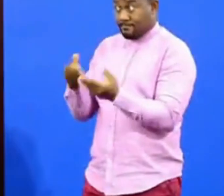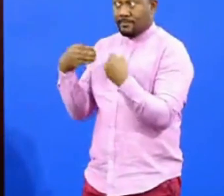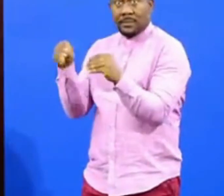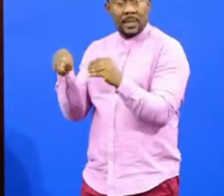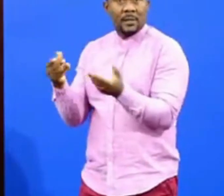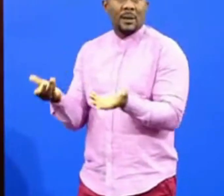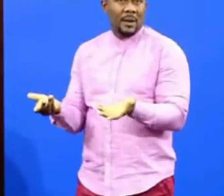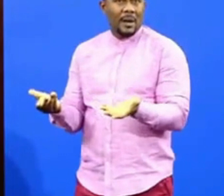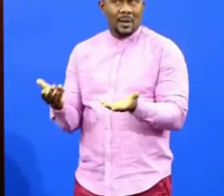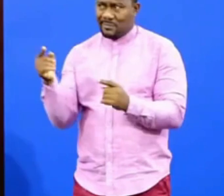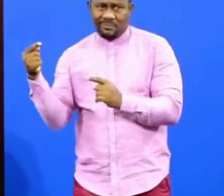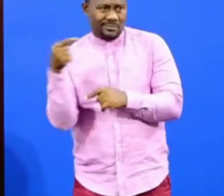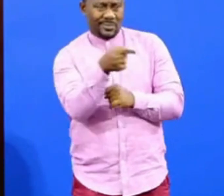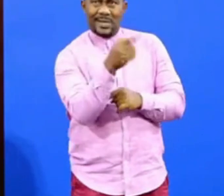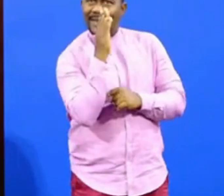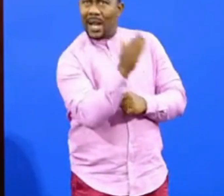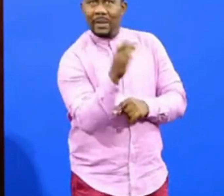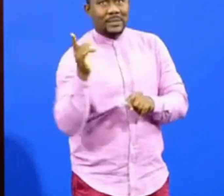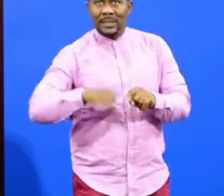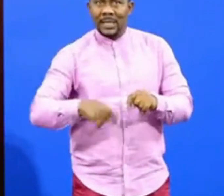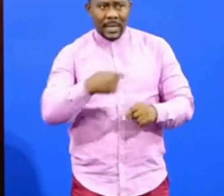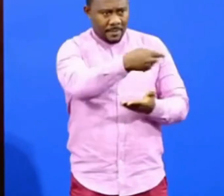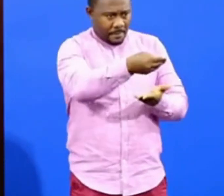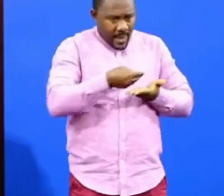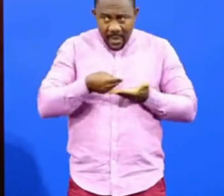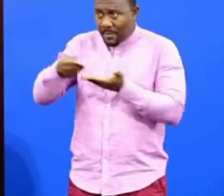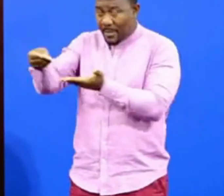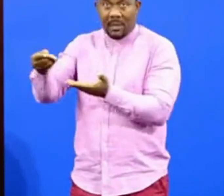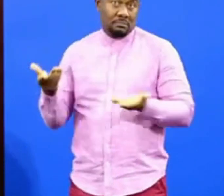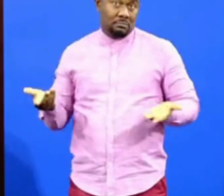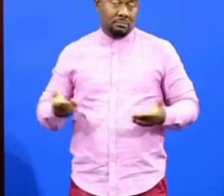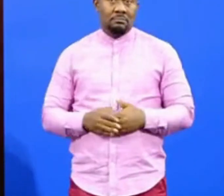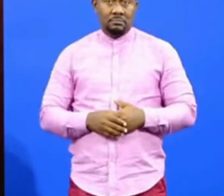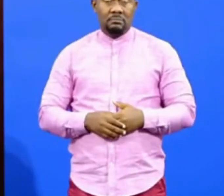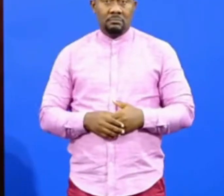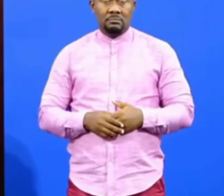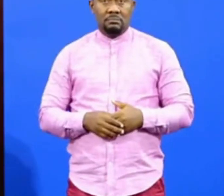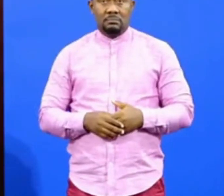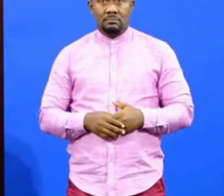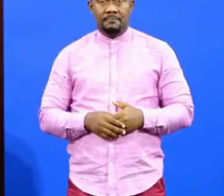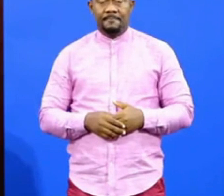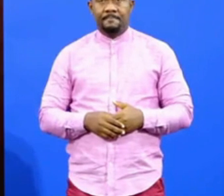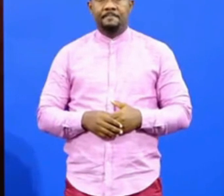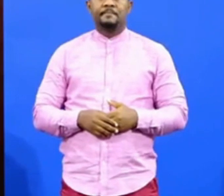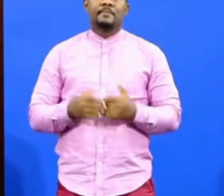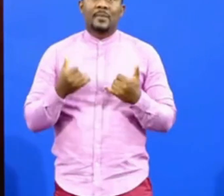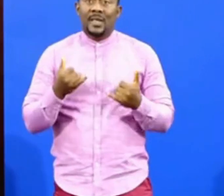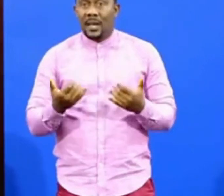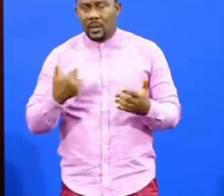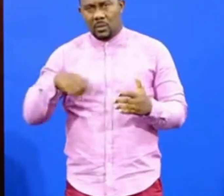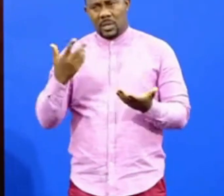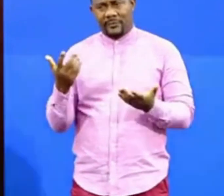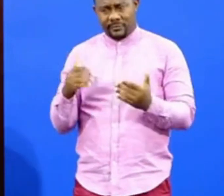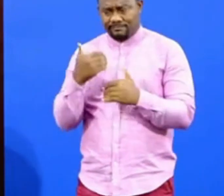here we've come to try and see how we can intervene. So we're moving away from, high transaction costs. We're moving towards